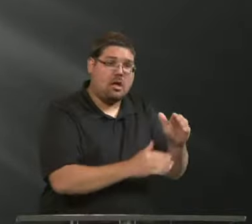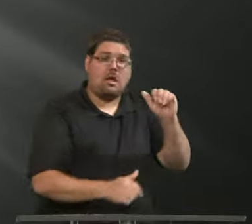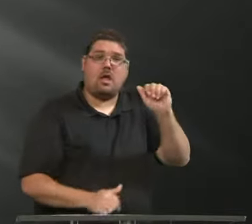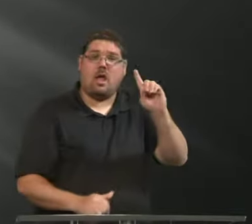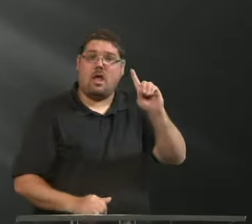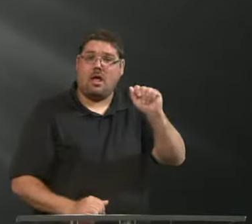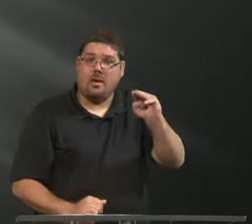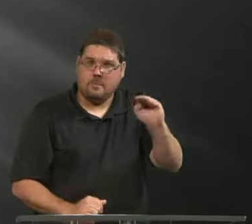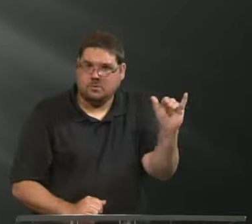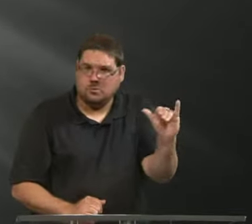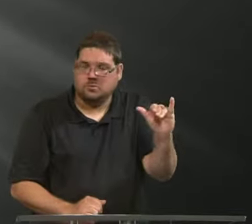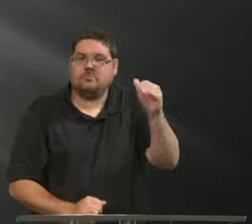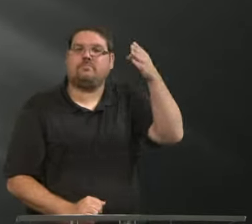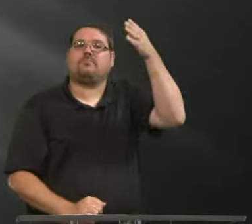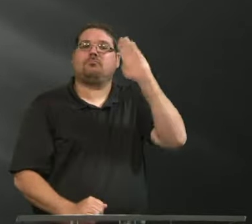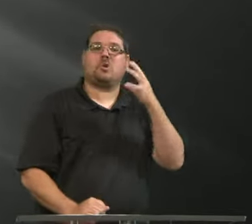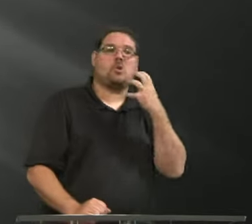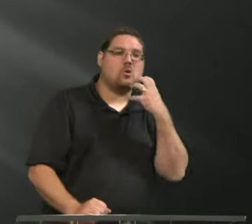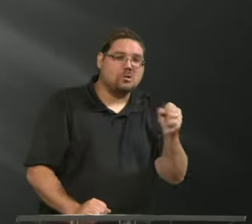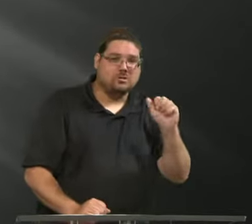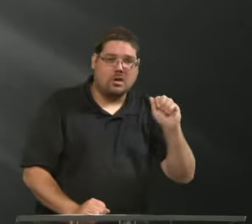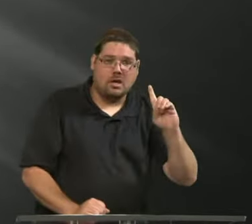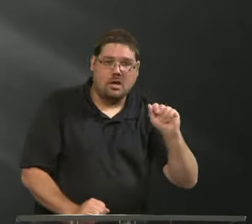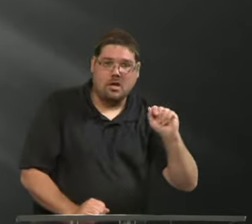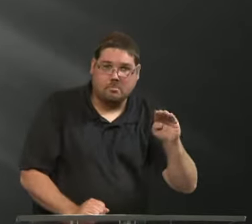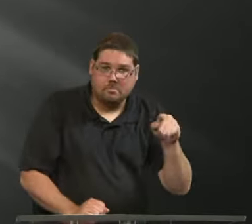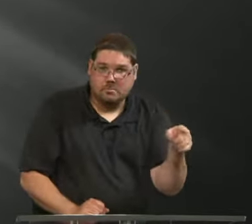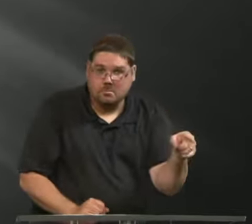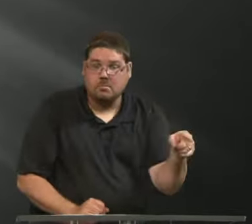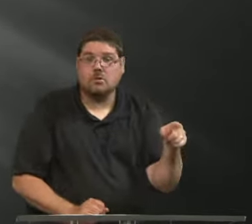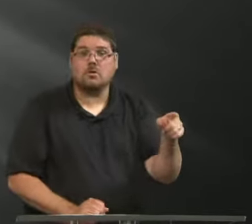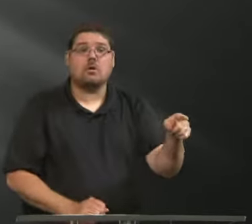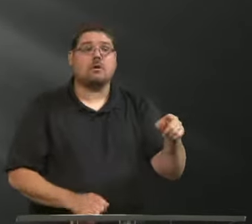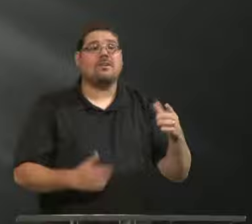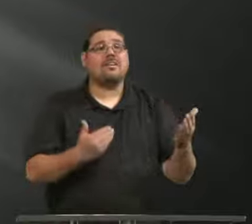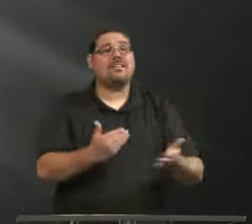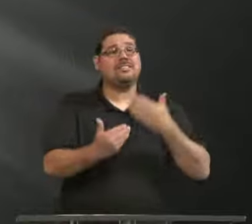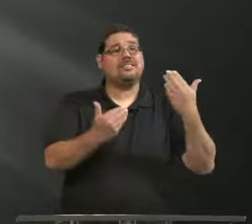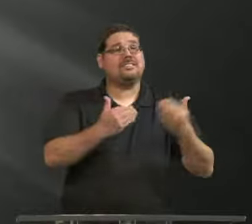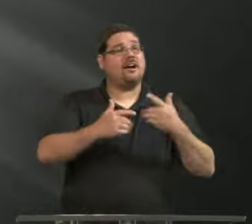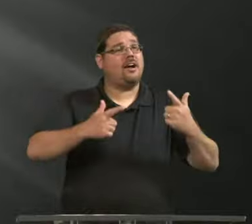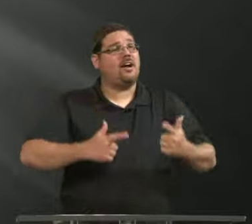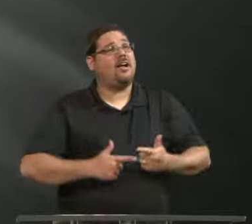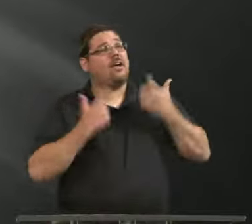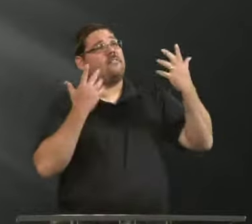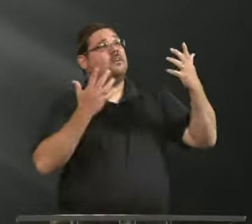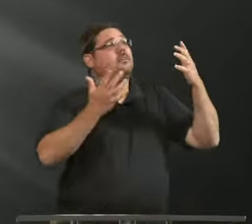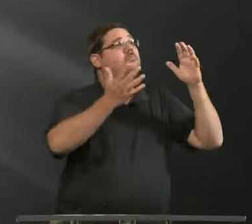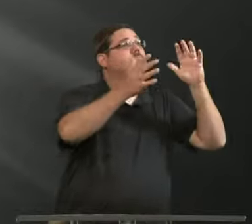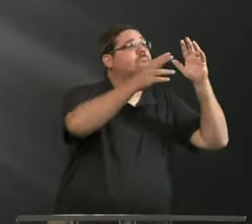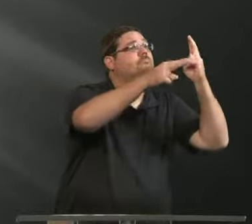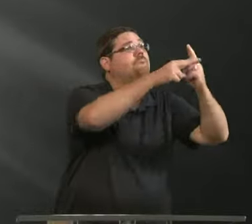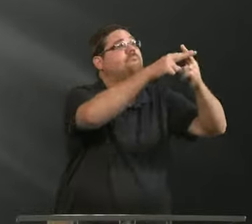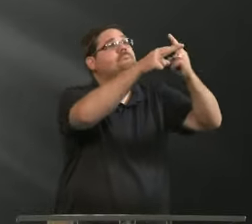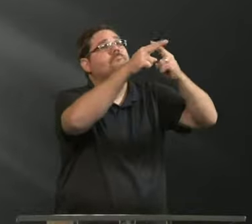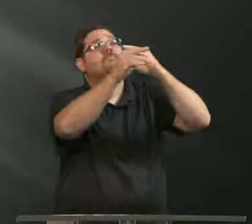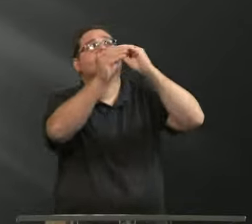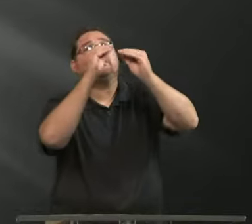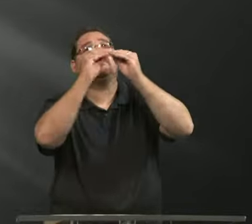rule over her. Well, Adam also received a curse from God. The easy life that he had